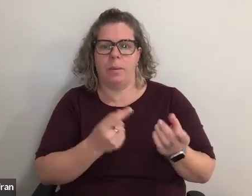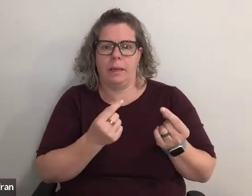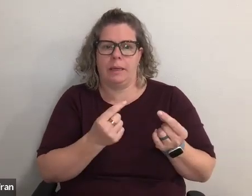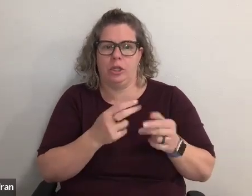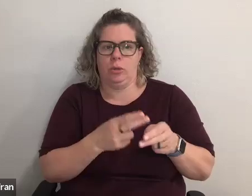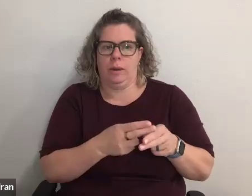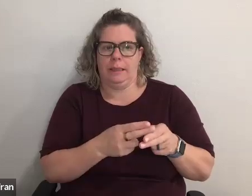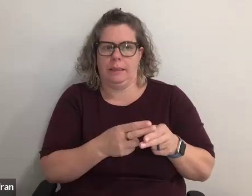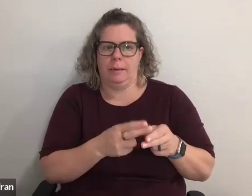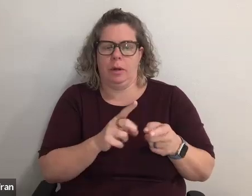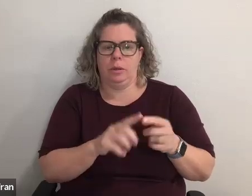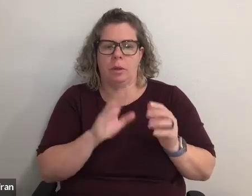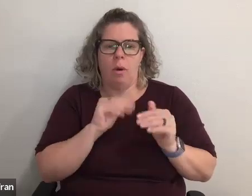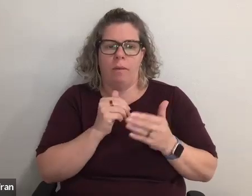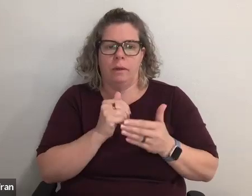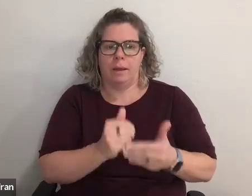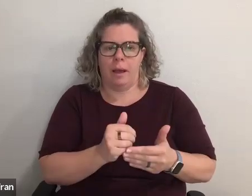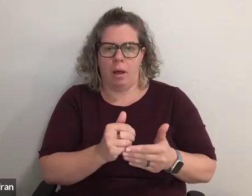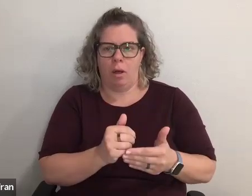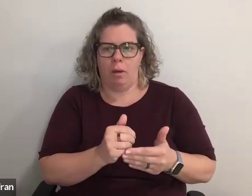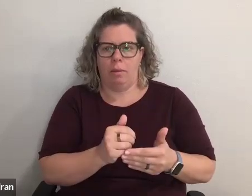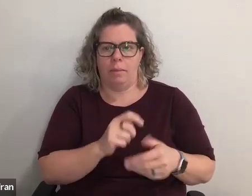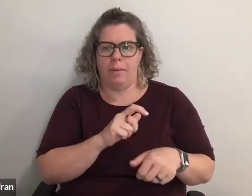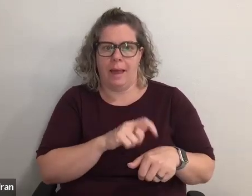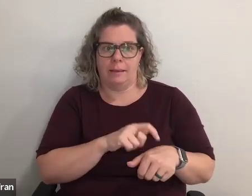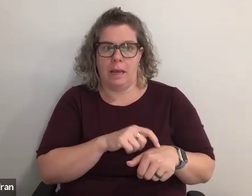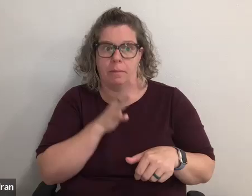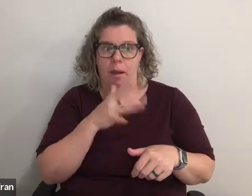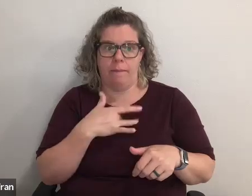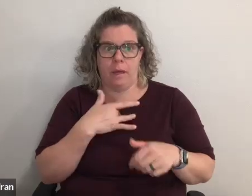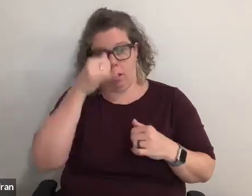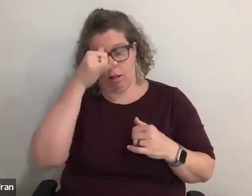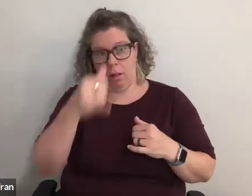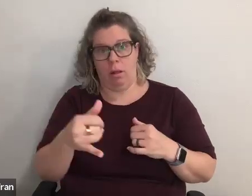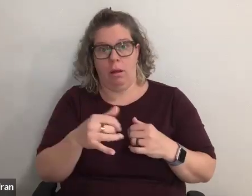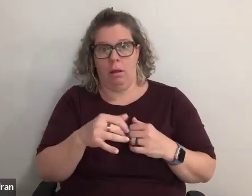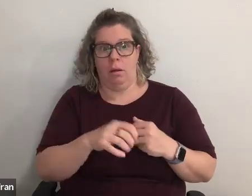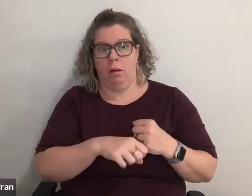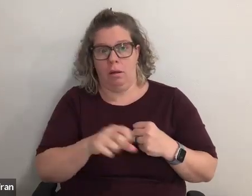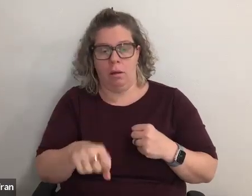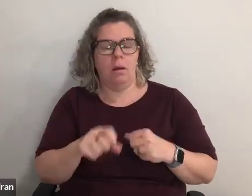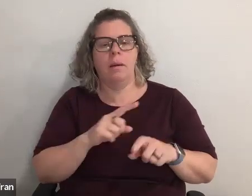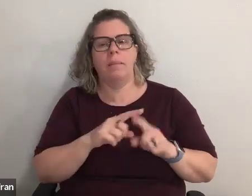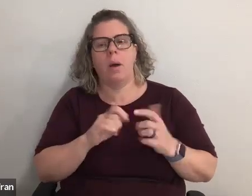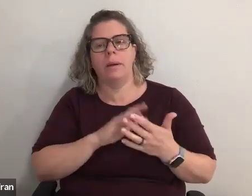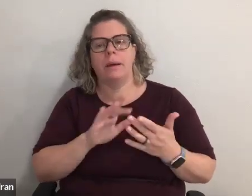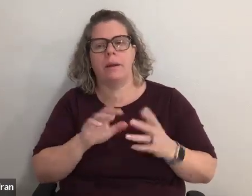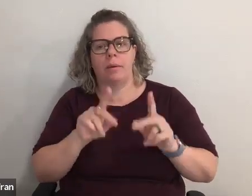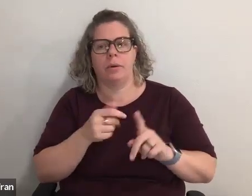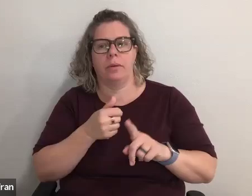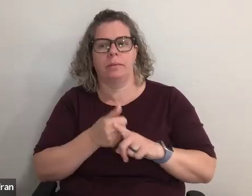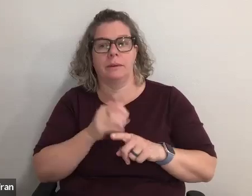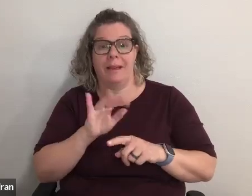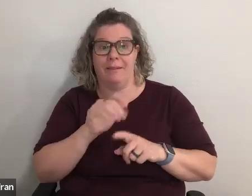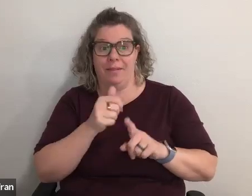do to hopefully help that time feel a lot less. We can also reach out to the individual themselves, especially